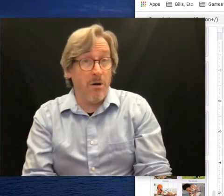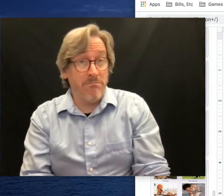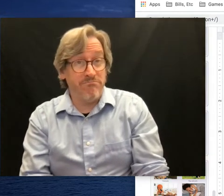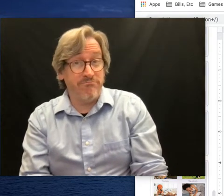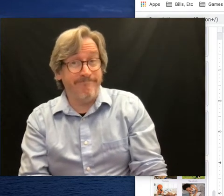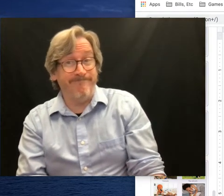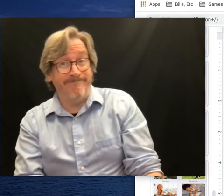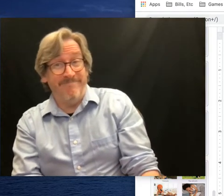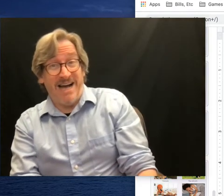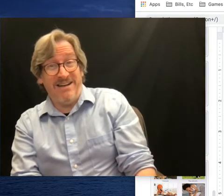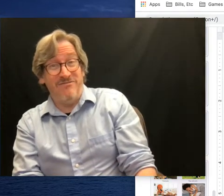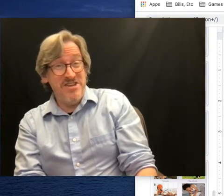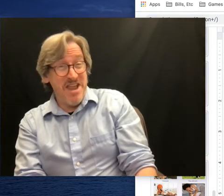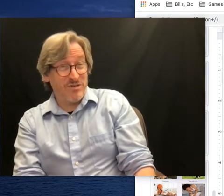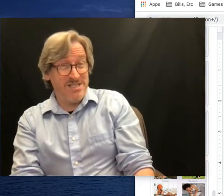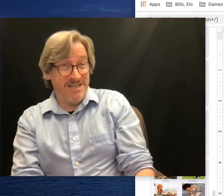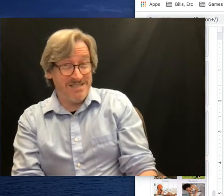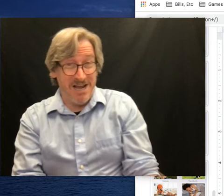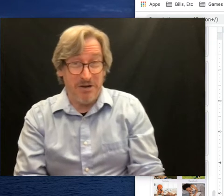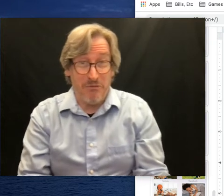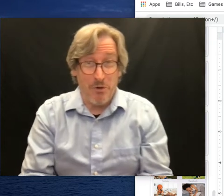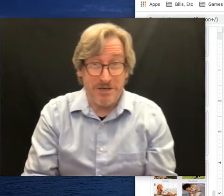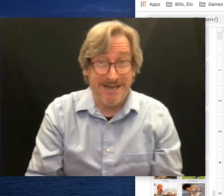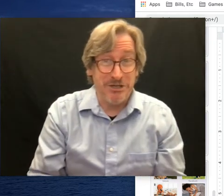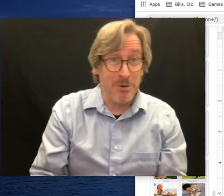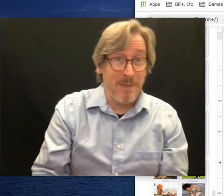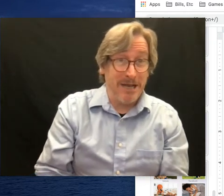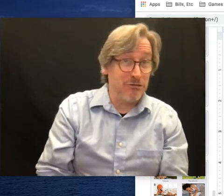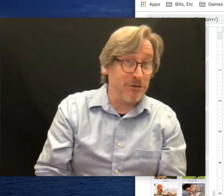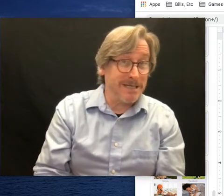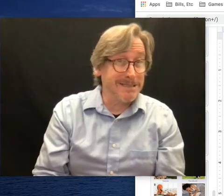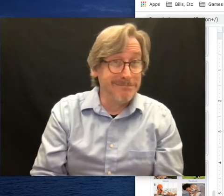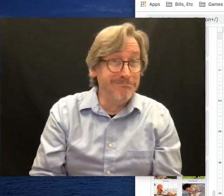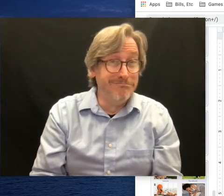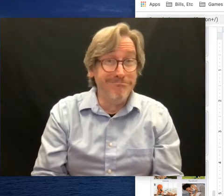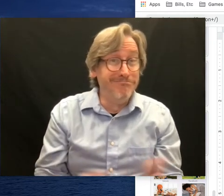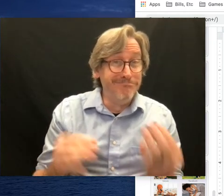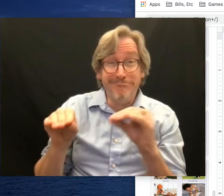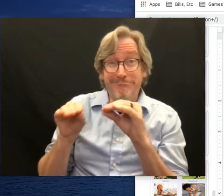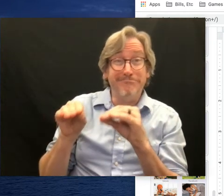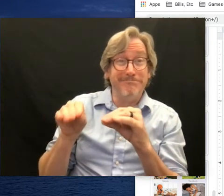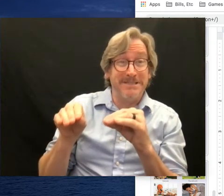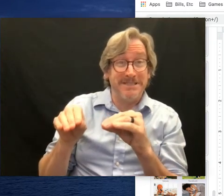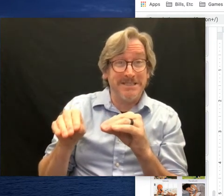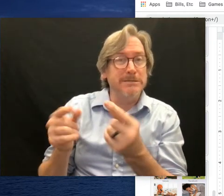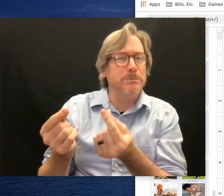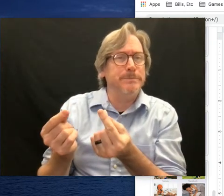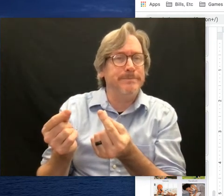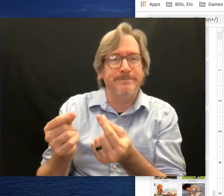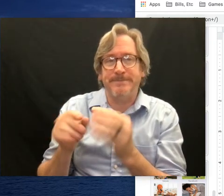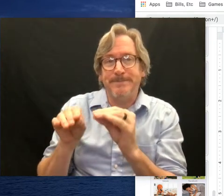Now, I have never seen a sign for teach your pet tricks.